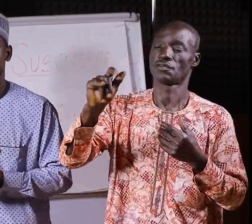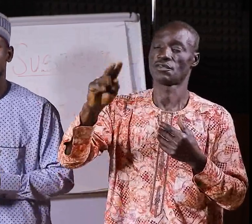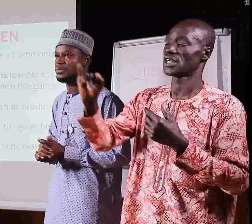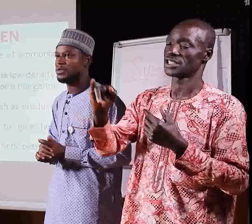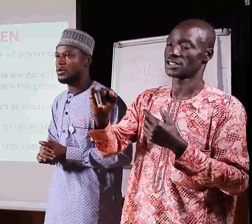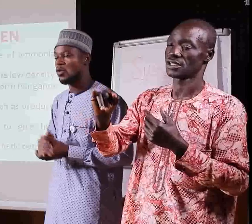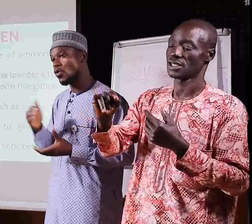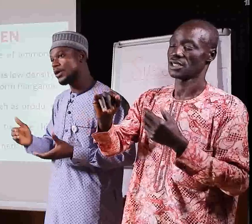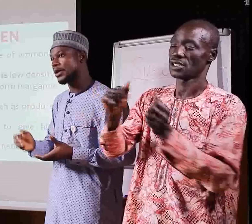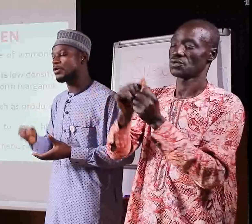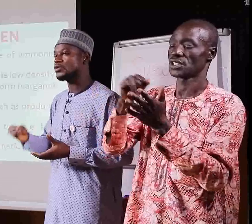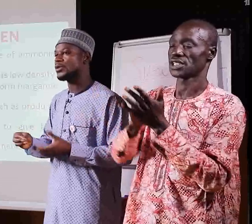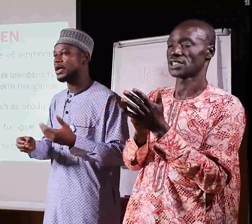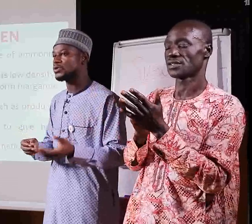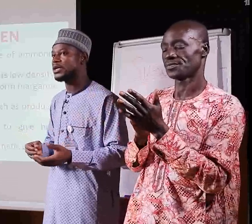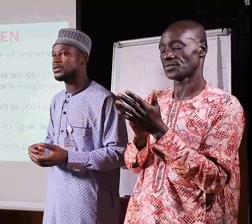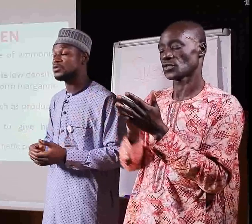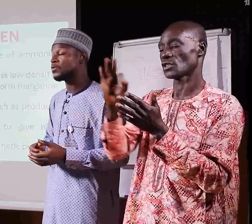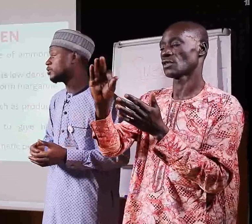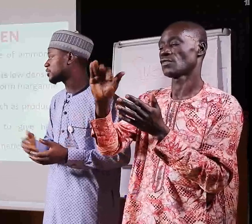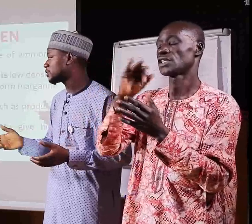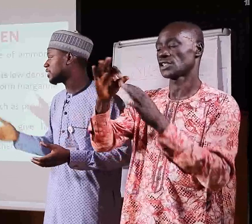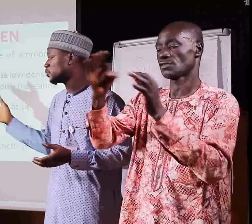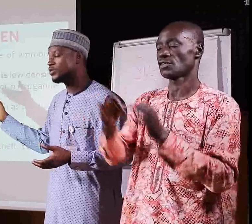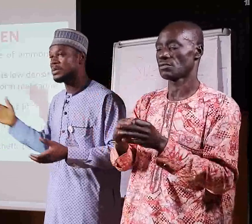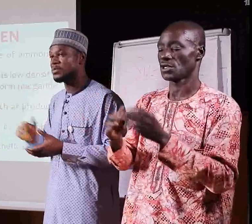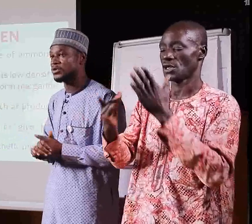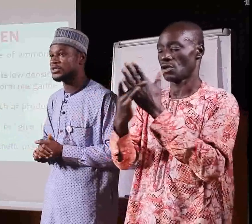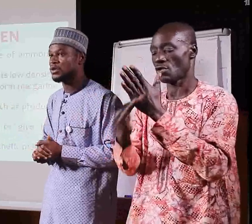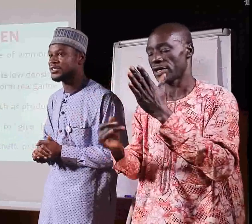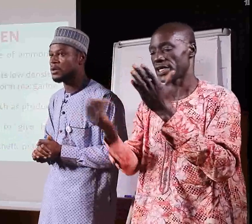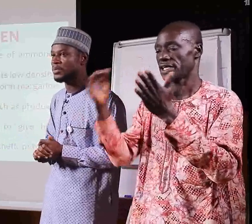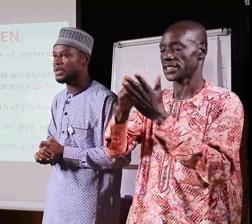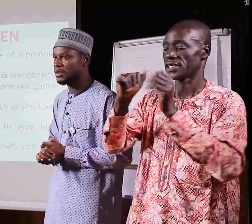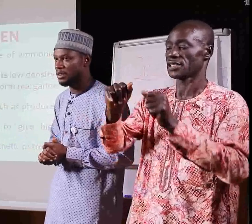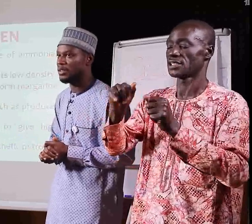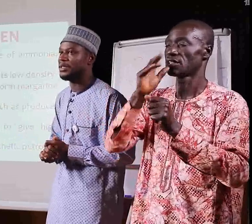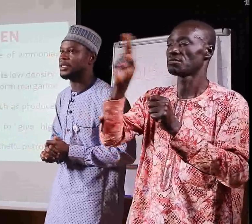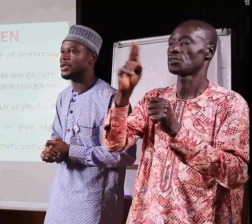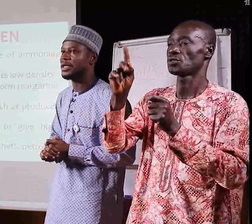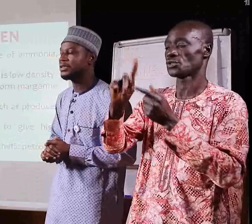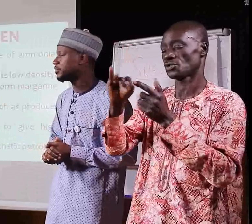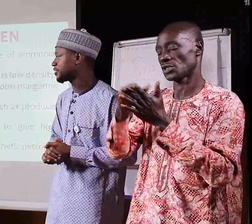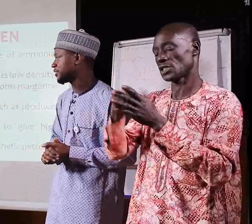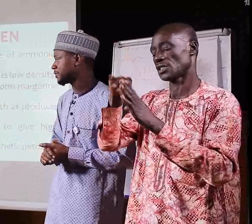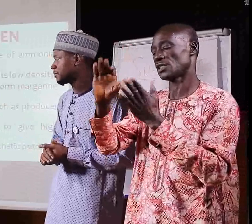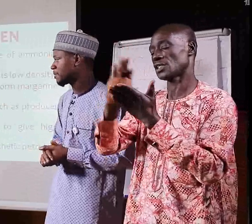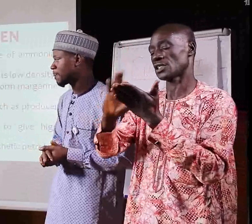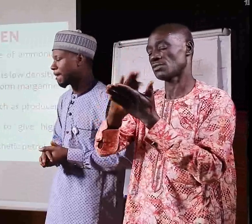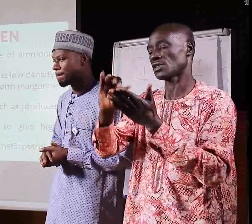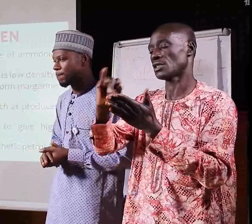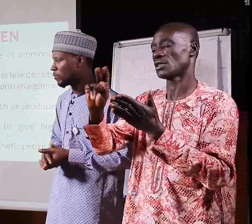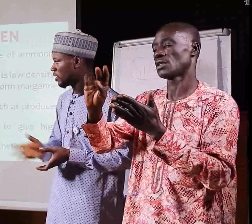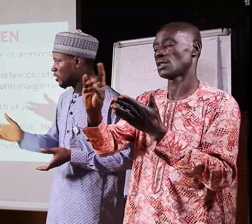formed. Oil can also react with hydrogen to form the substance we use in production of soap in the chemical industries.